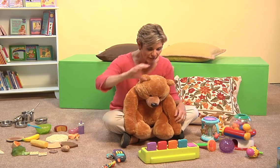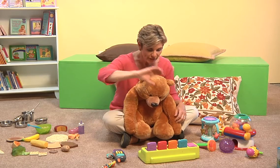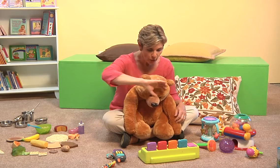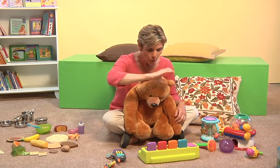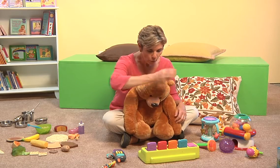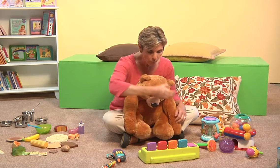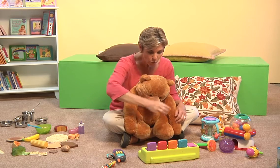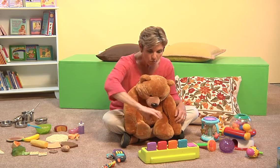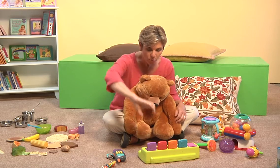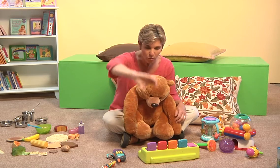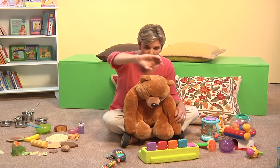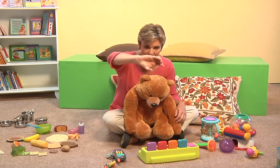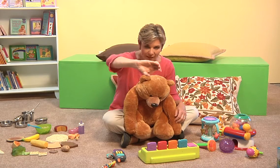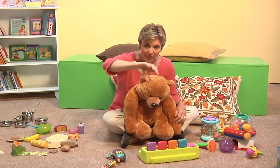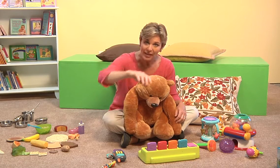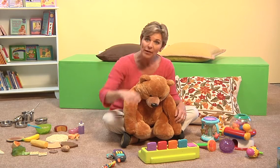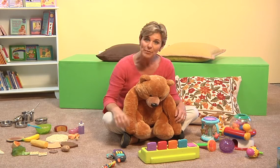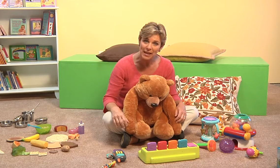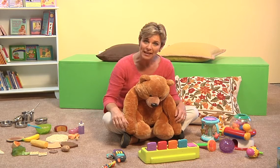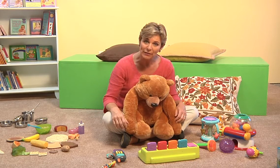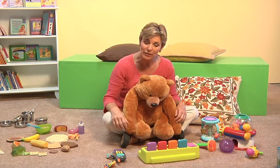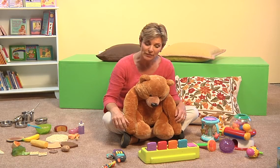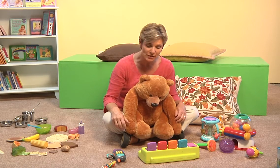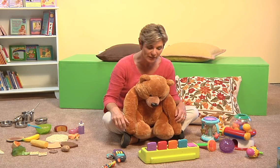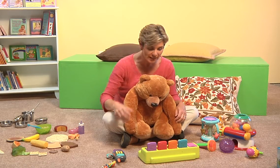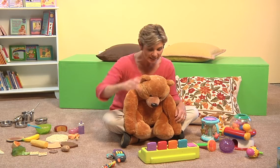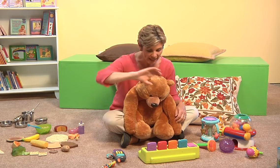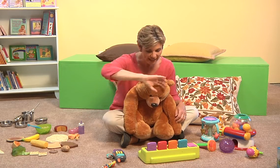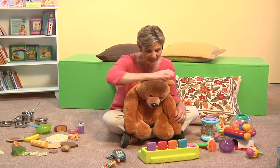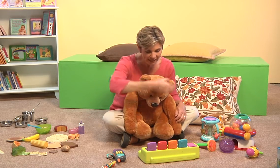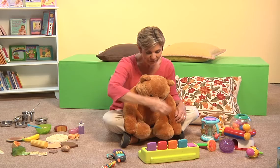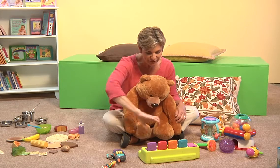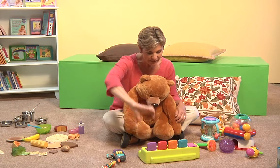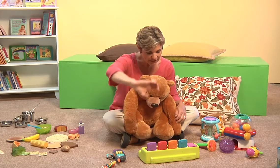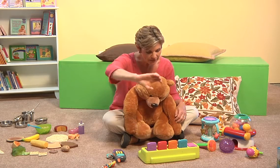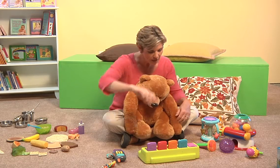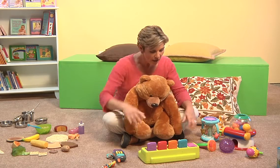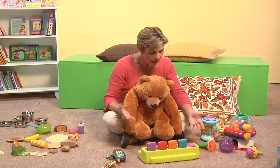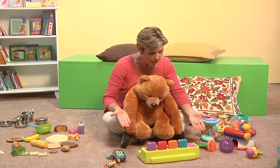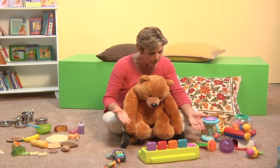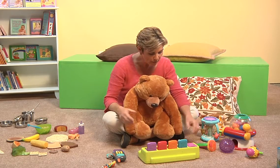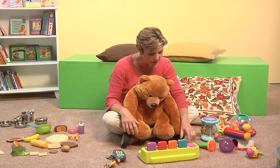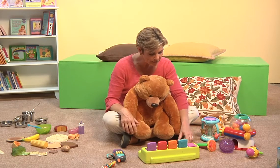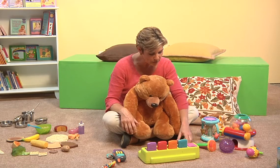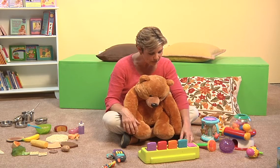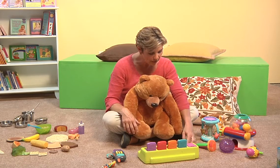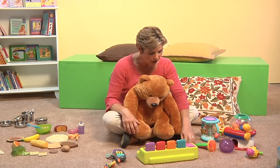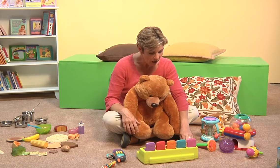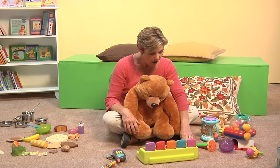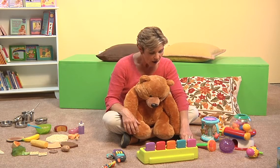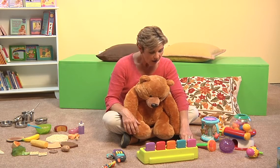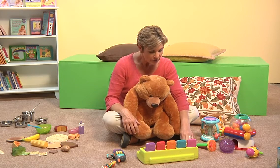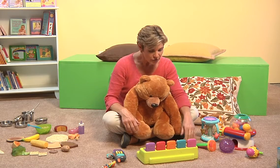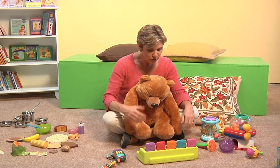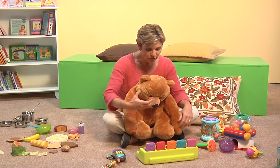elephant. Woo! There, I'm signing in front of his face. Elephant. And what about this one?